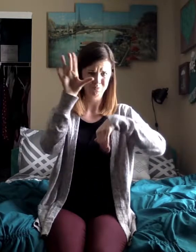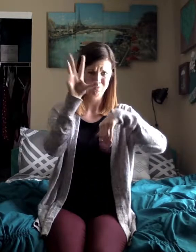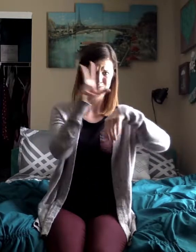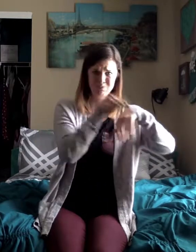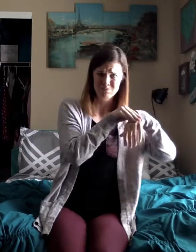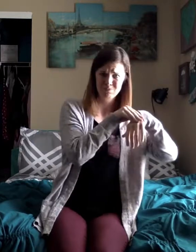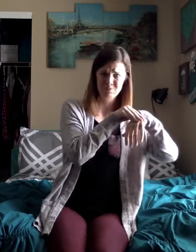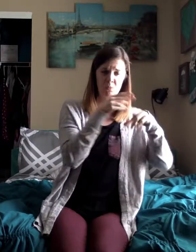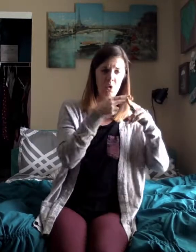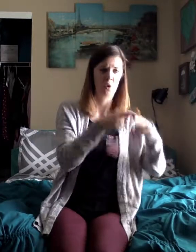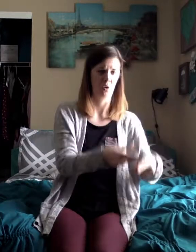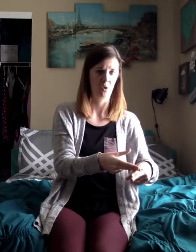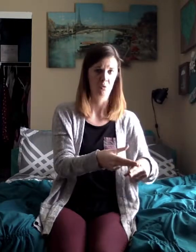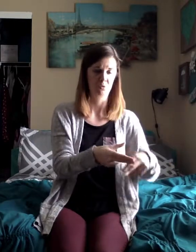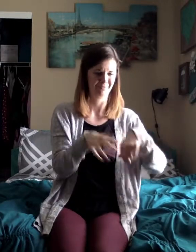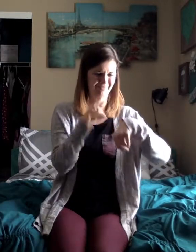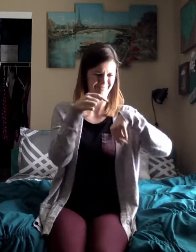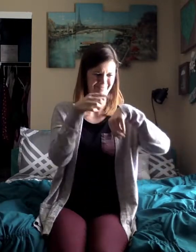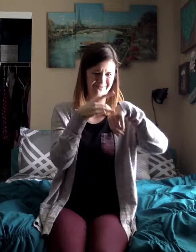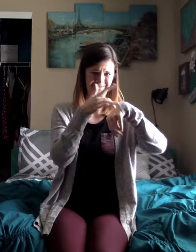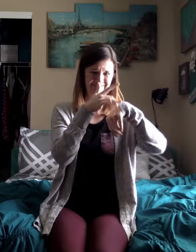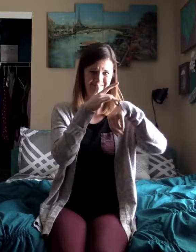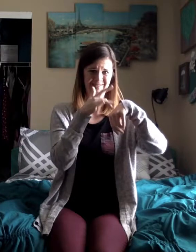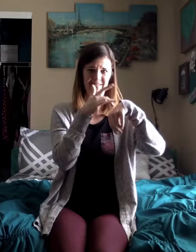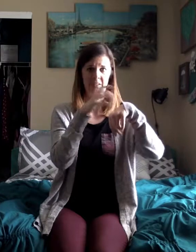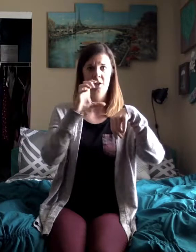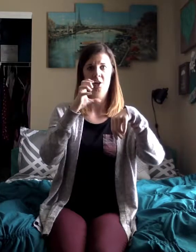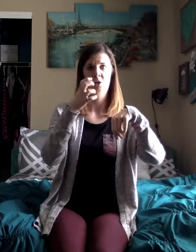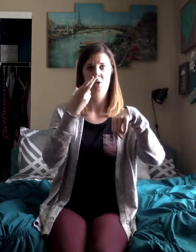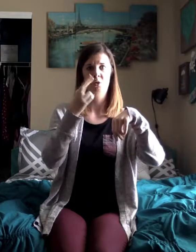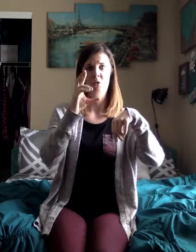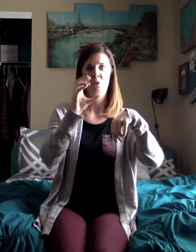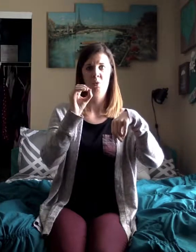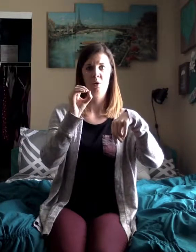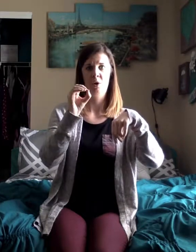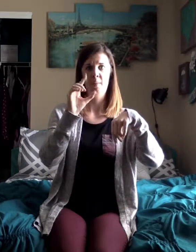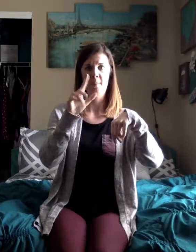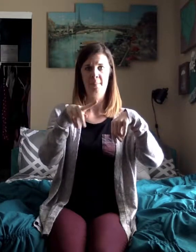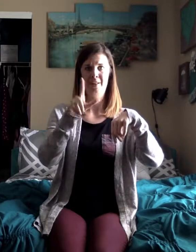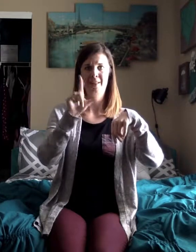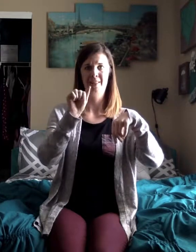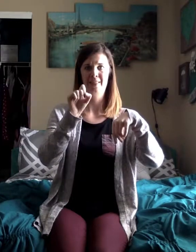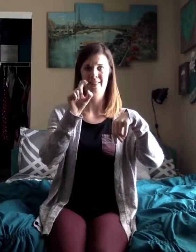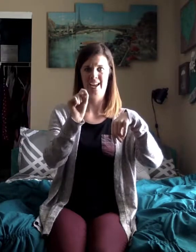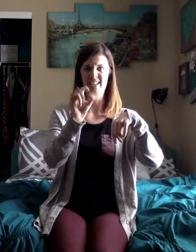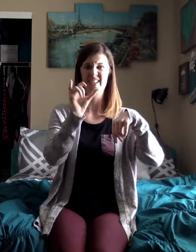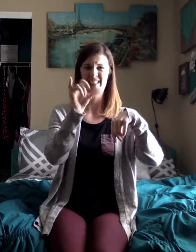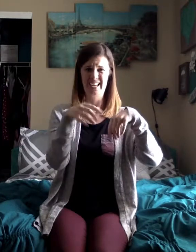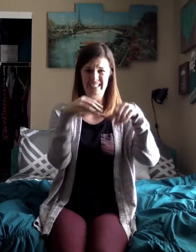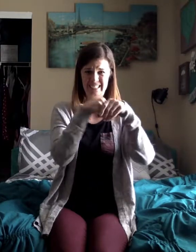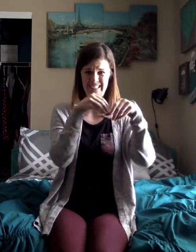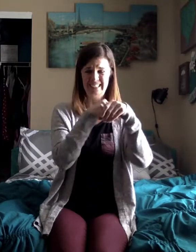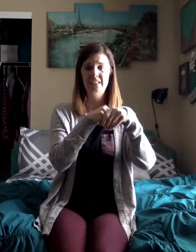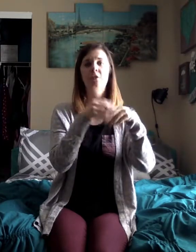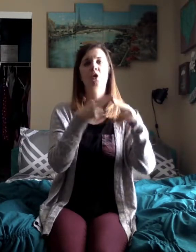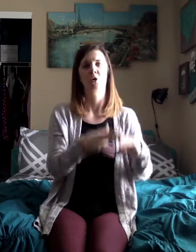called a chloroplast. Okay, so there's chlorophyll, and that's what makes the plant green. That chlorophyll is actually able to use the energy from